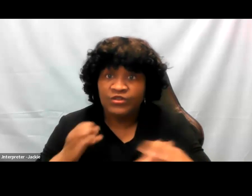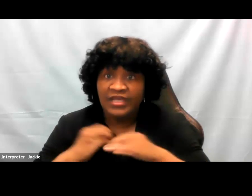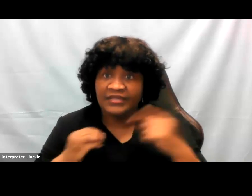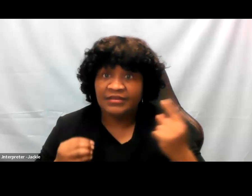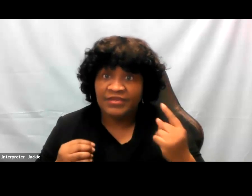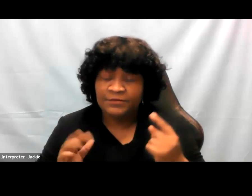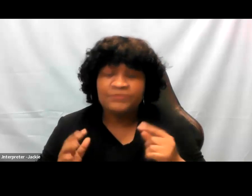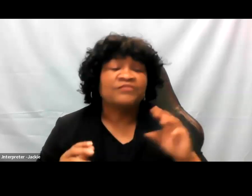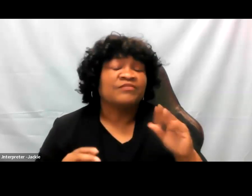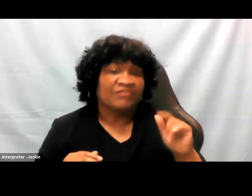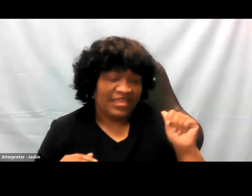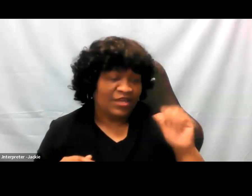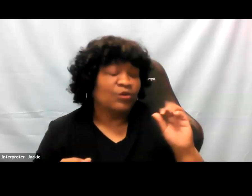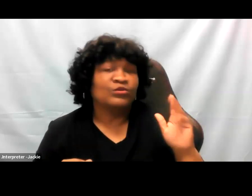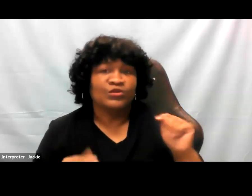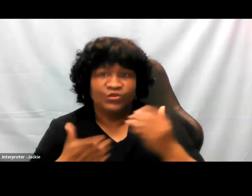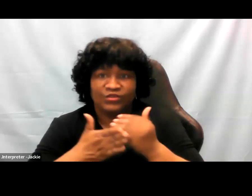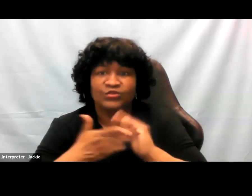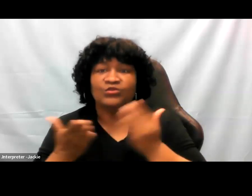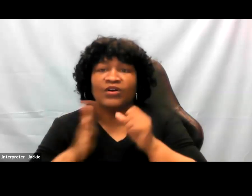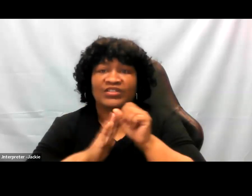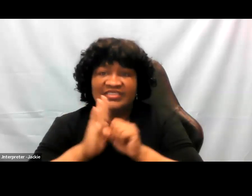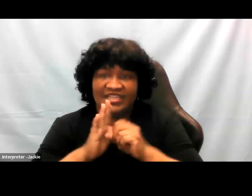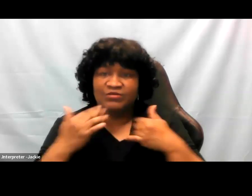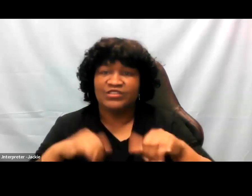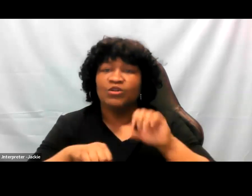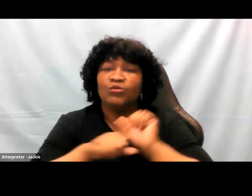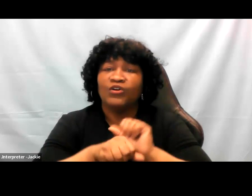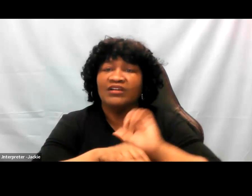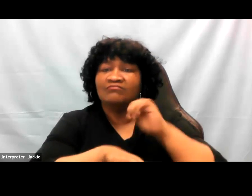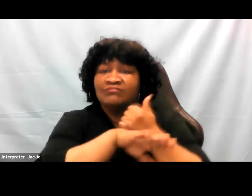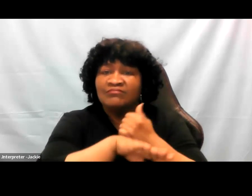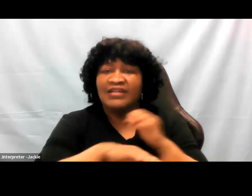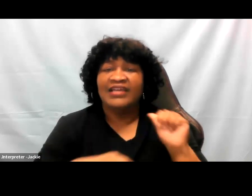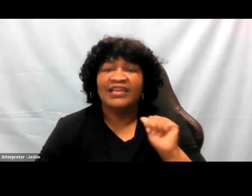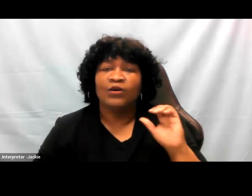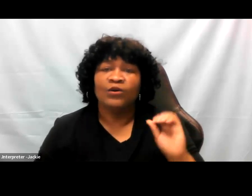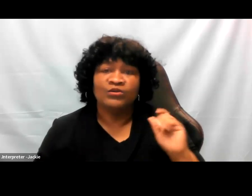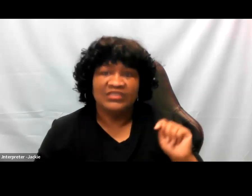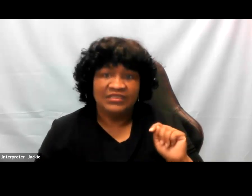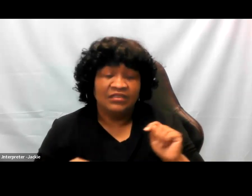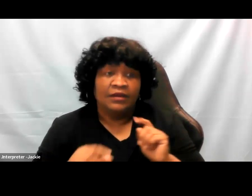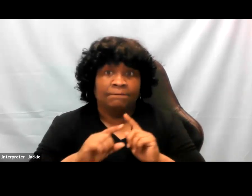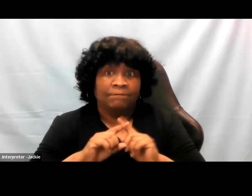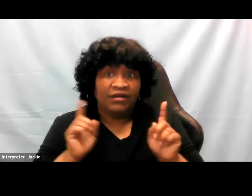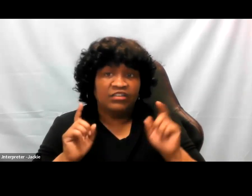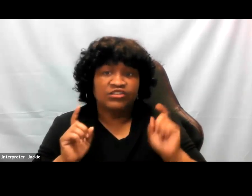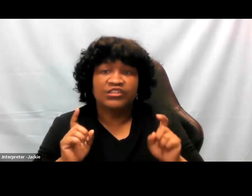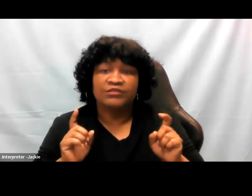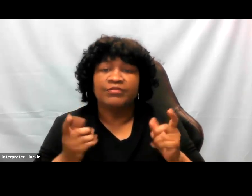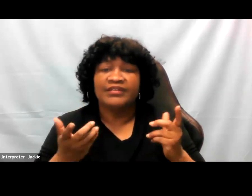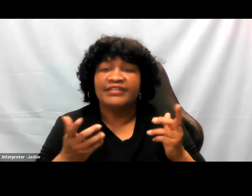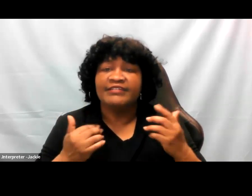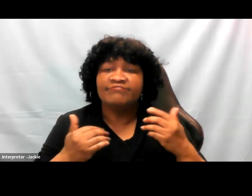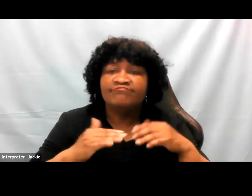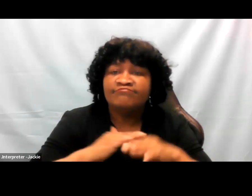that. AOT is still fairly new to our state and we're still working on implementing it, but it is designed to be kind of a lower barrier entry